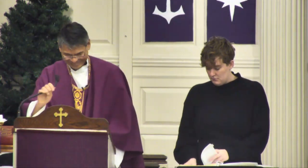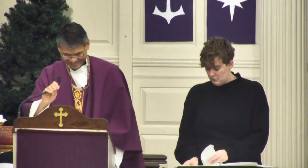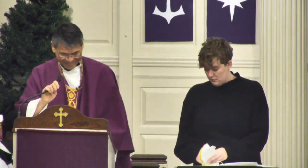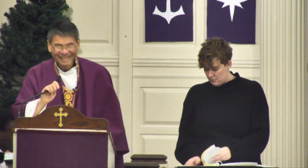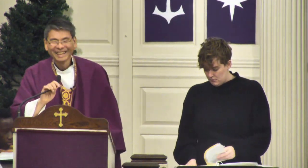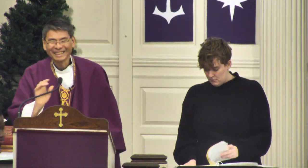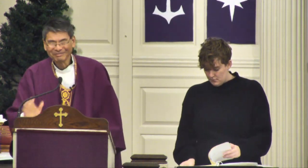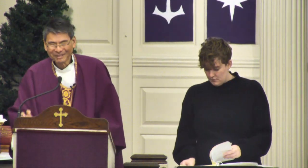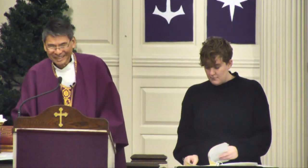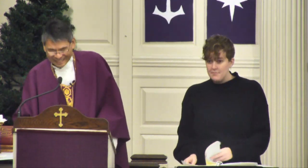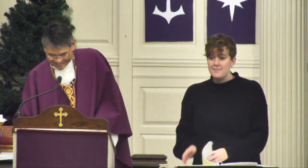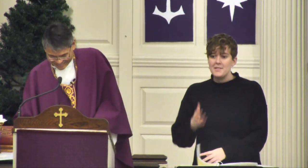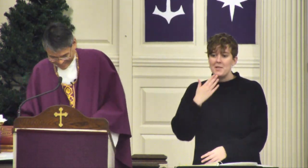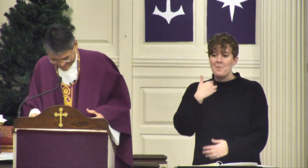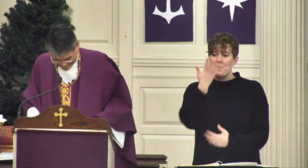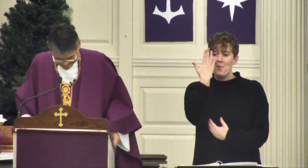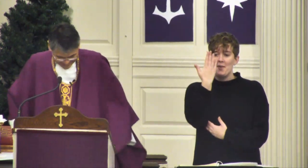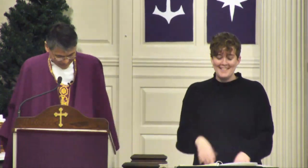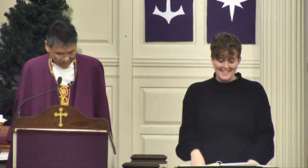Good morning.